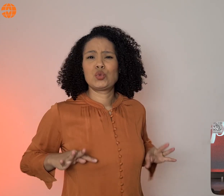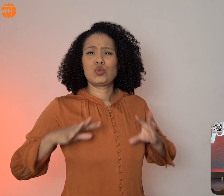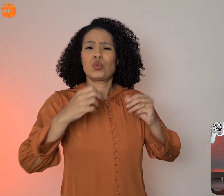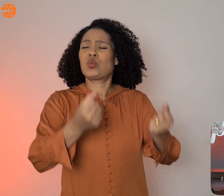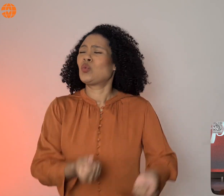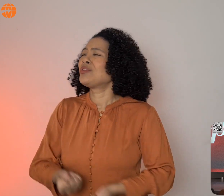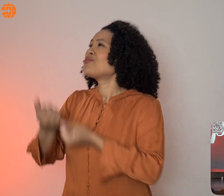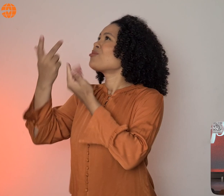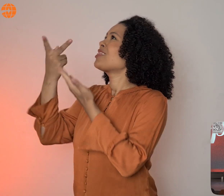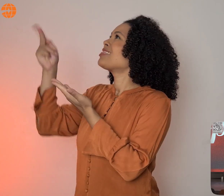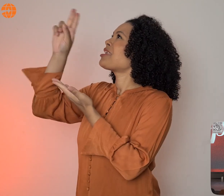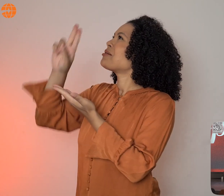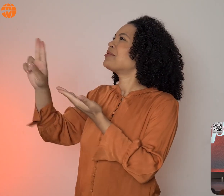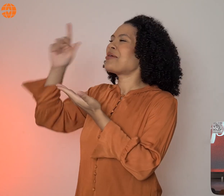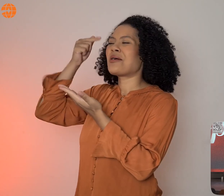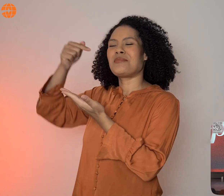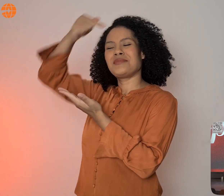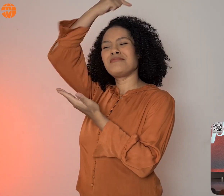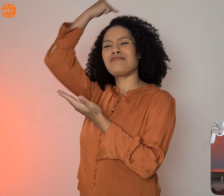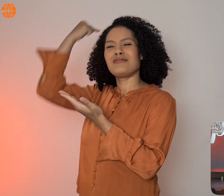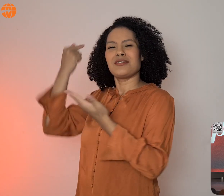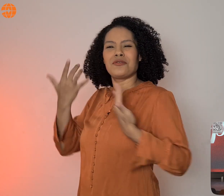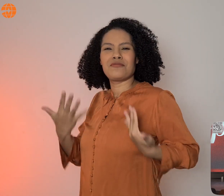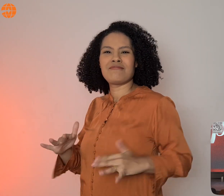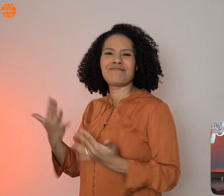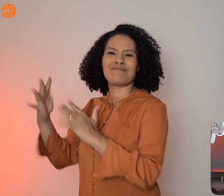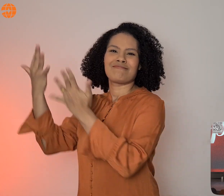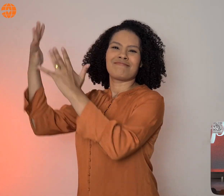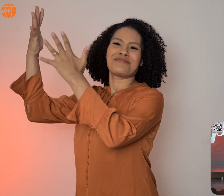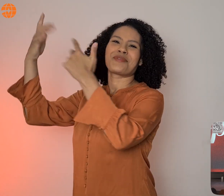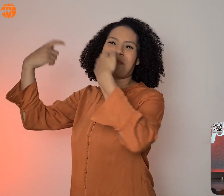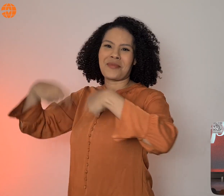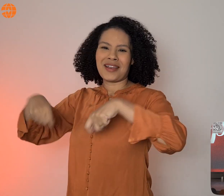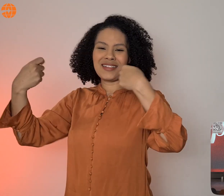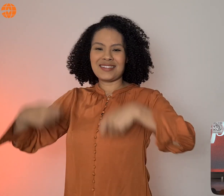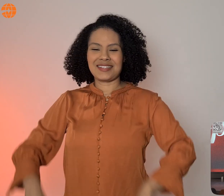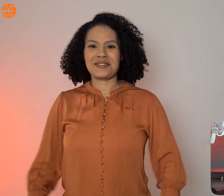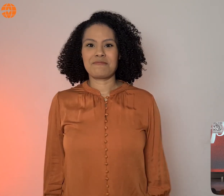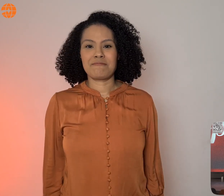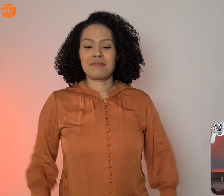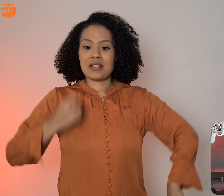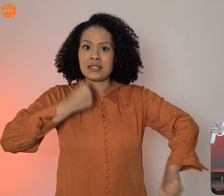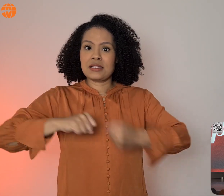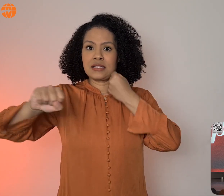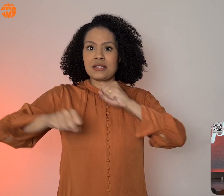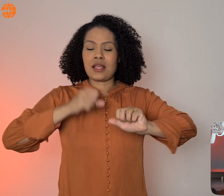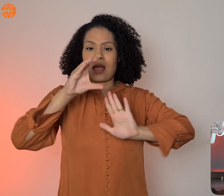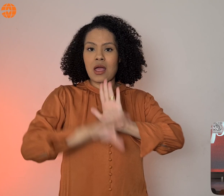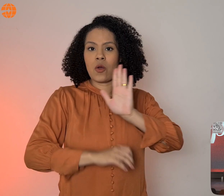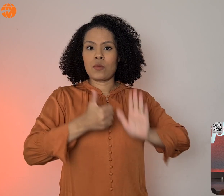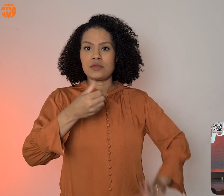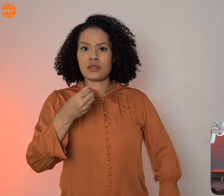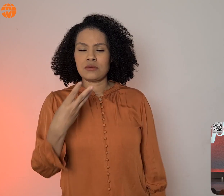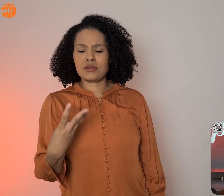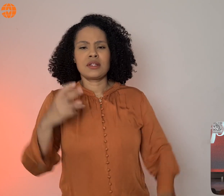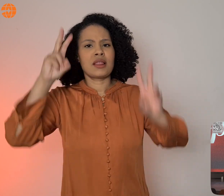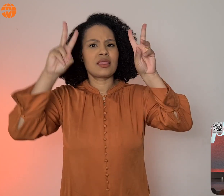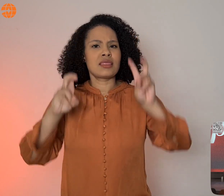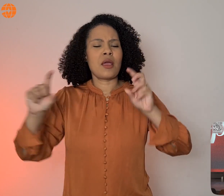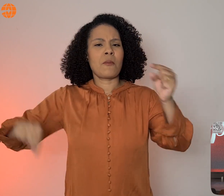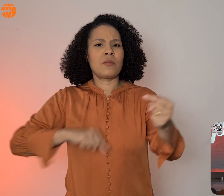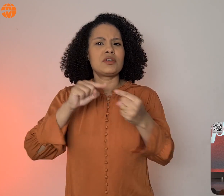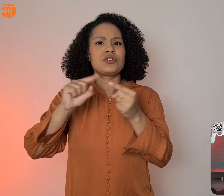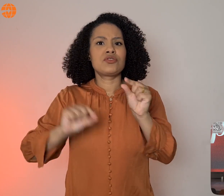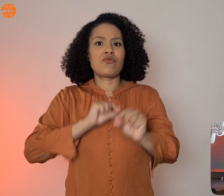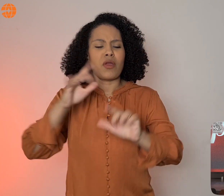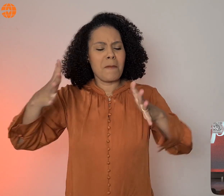mim, bendiga o seu santo nome. And that's what it's about. It's about blessing the Lord. E é sobre isso que esse salmo é sobre